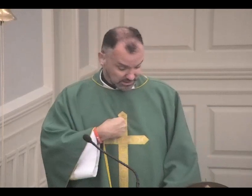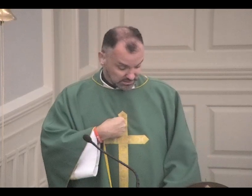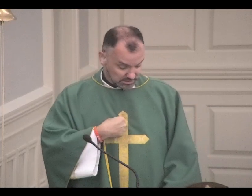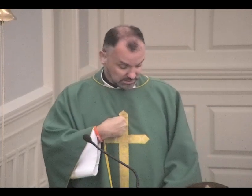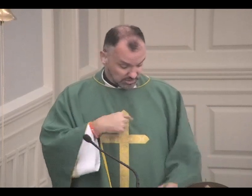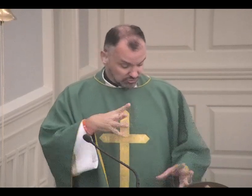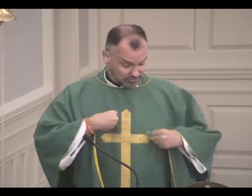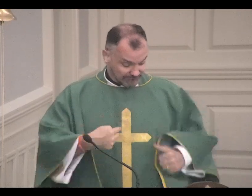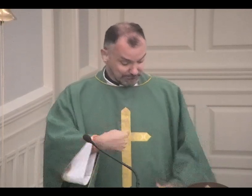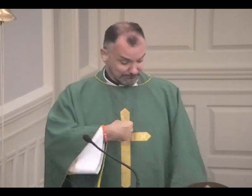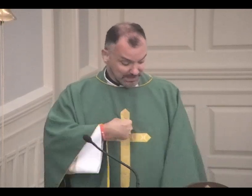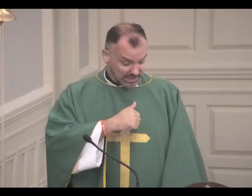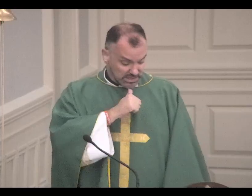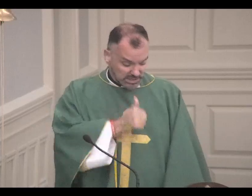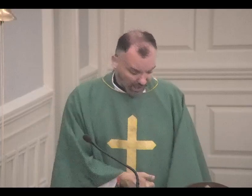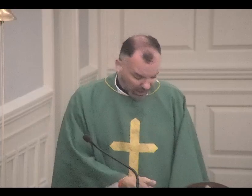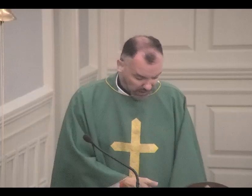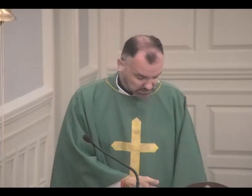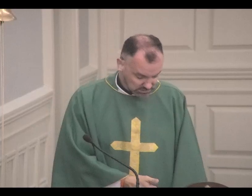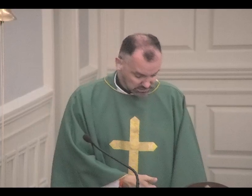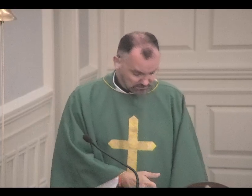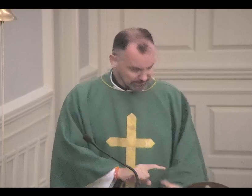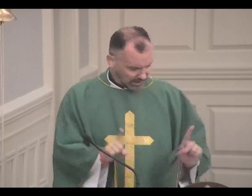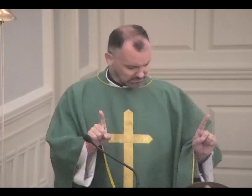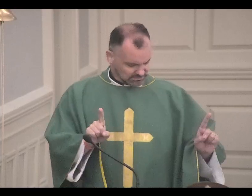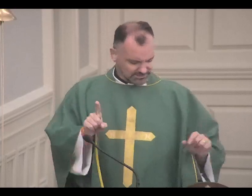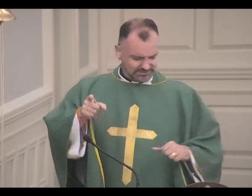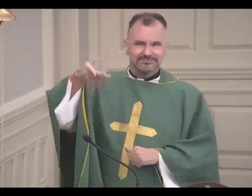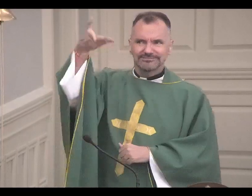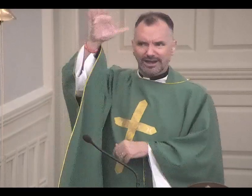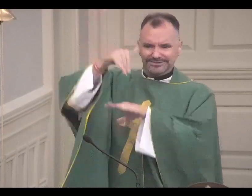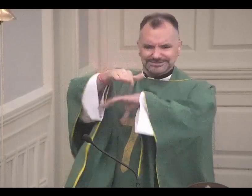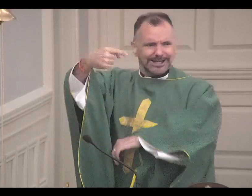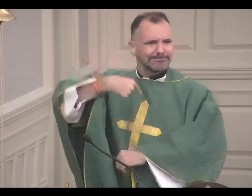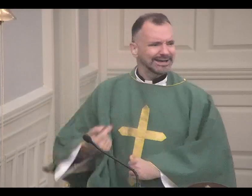whoever receives me receives not me, but the one who sent me.